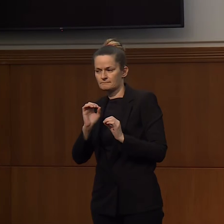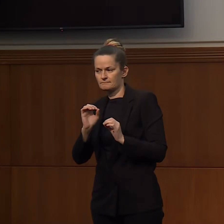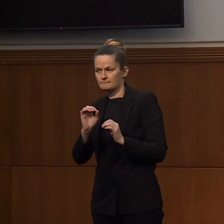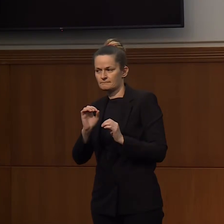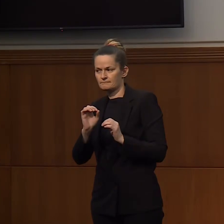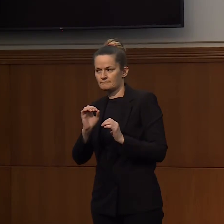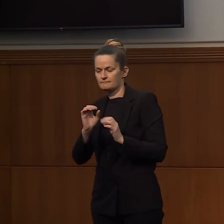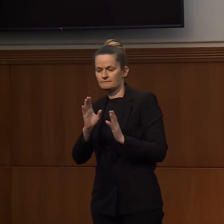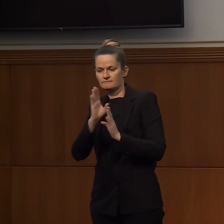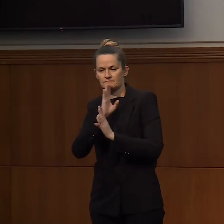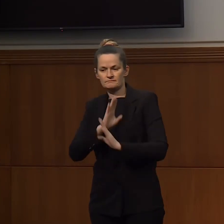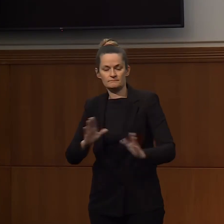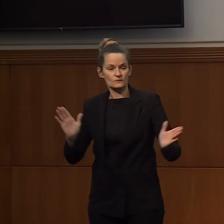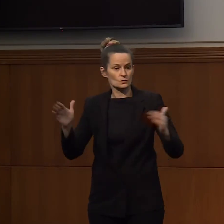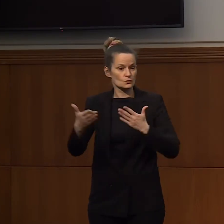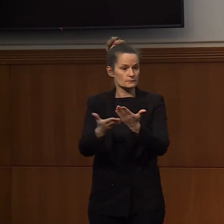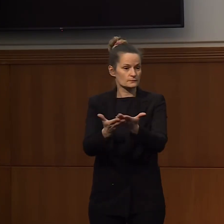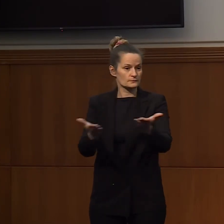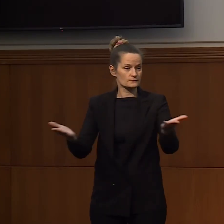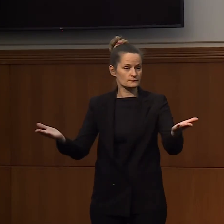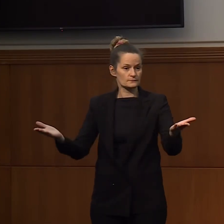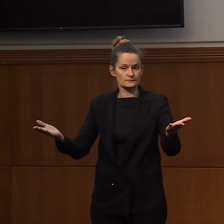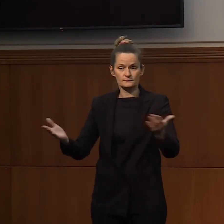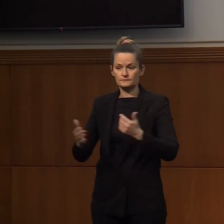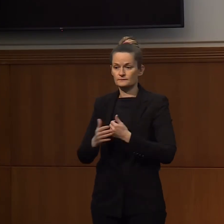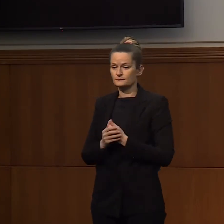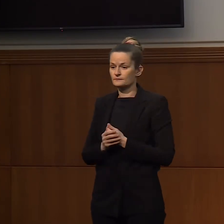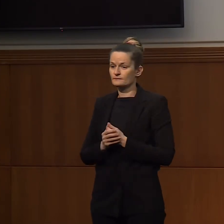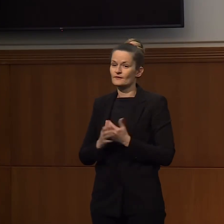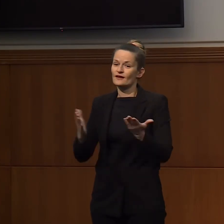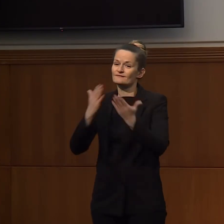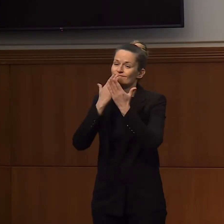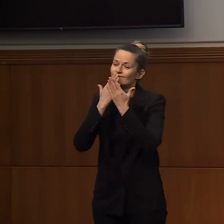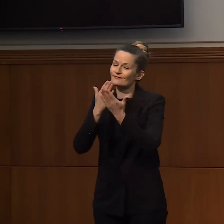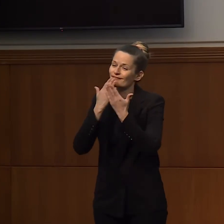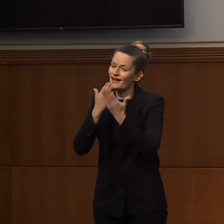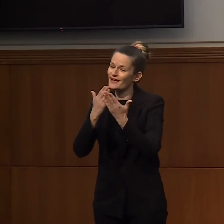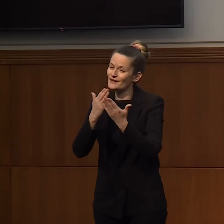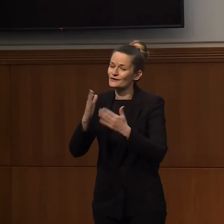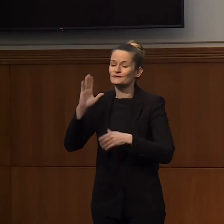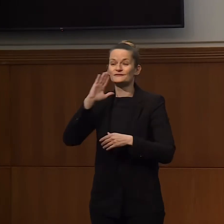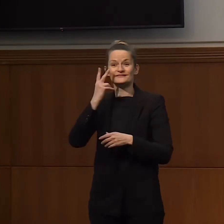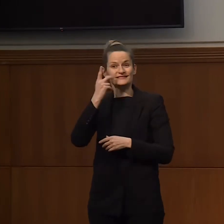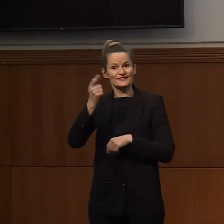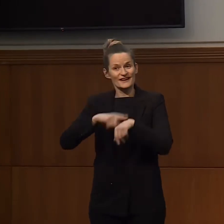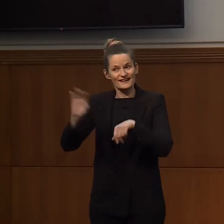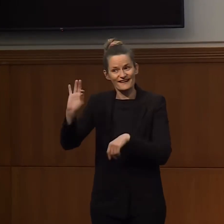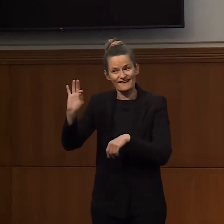All right, great. Thanks. We will see you at our next briefing at 9 o'clock.